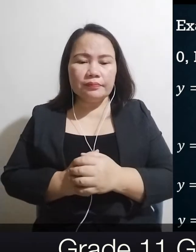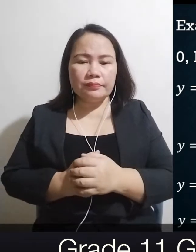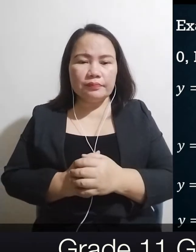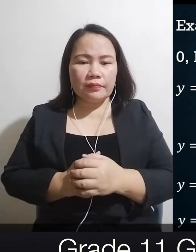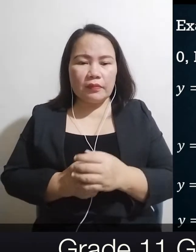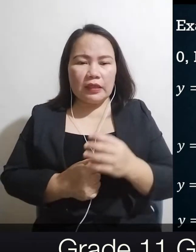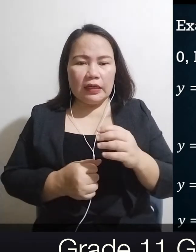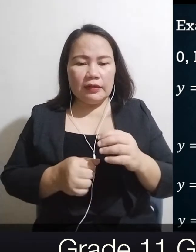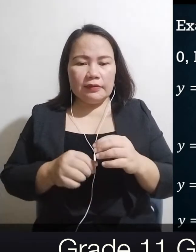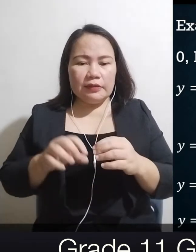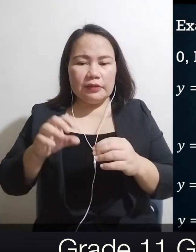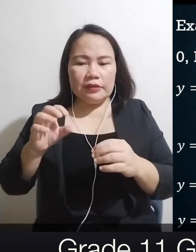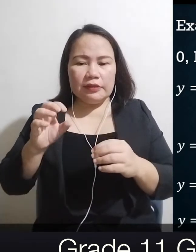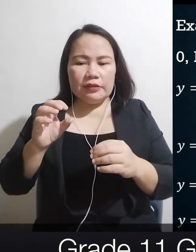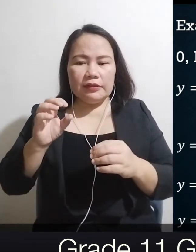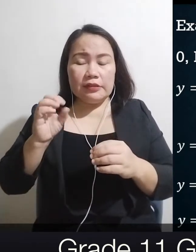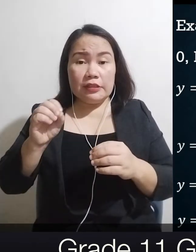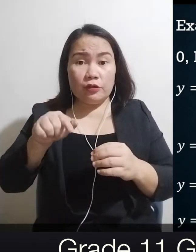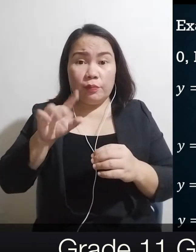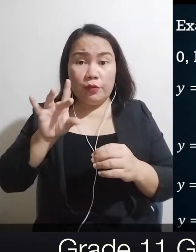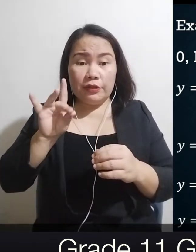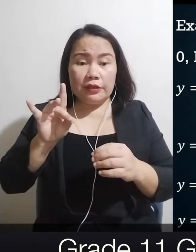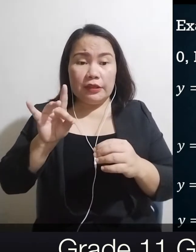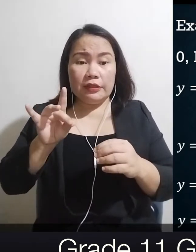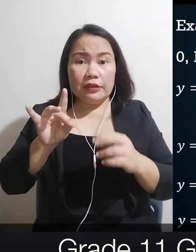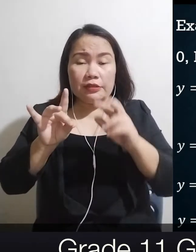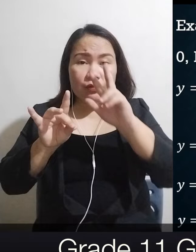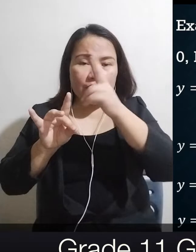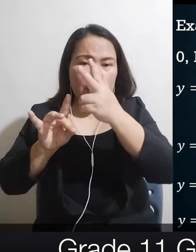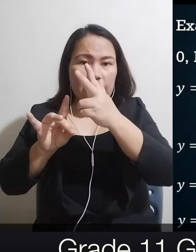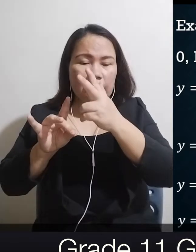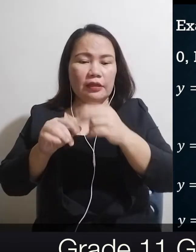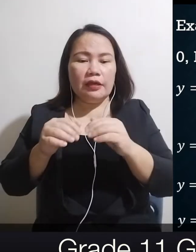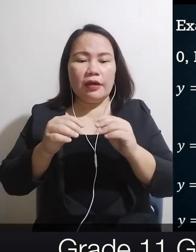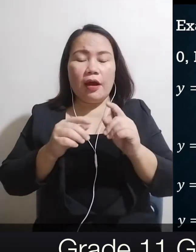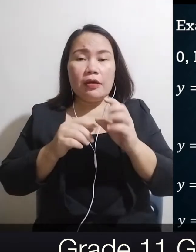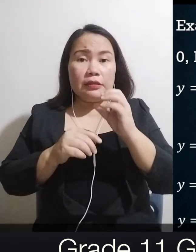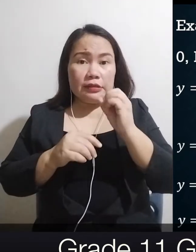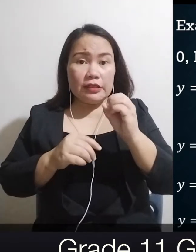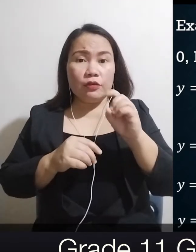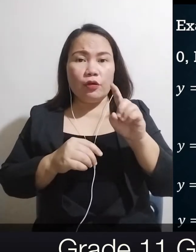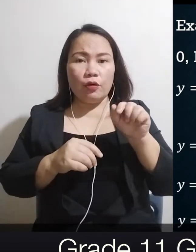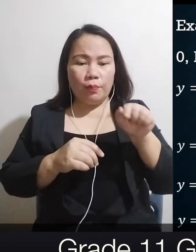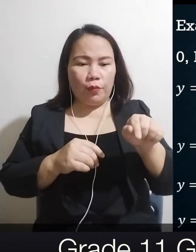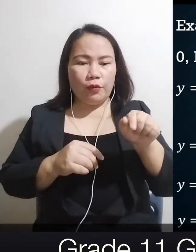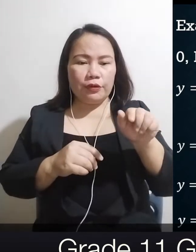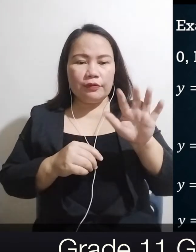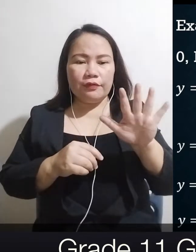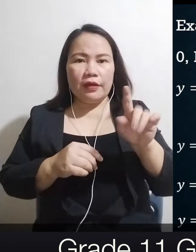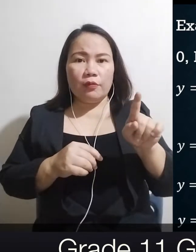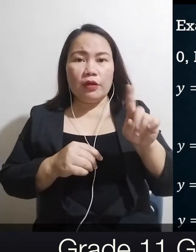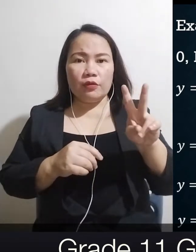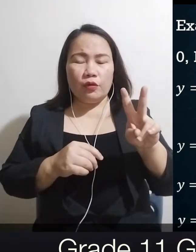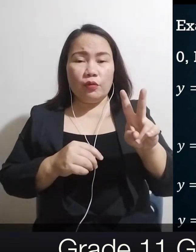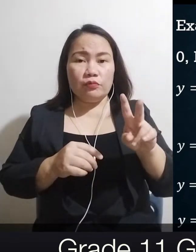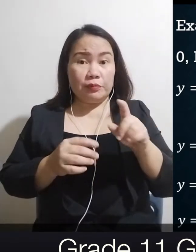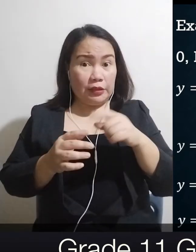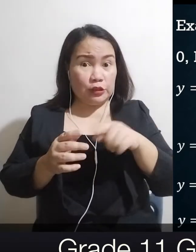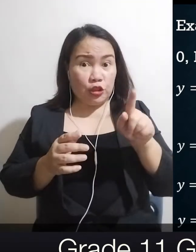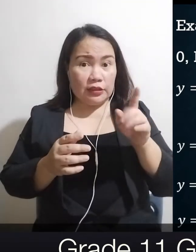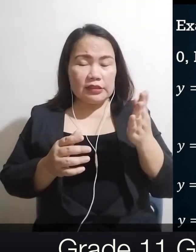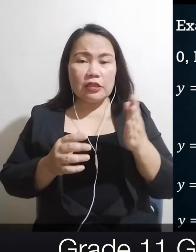is 0.64. 0.8 raised to 3, that is 0.512. So you can check this using